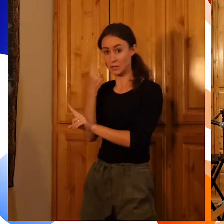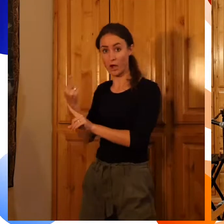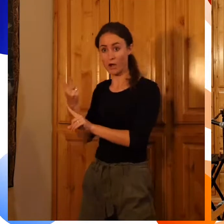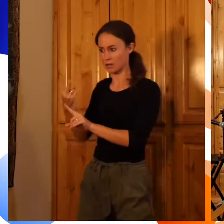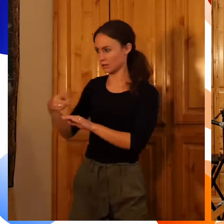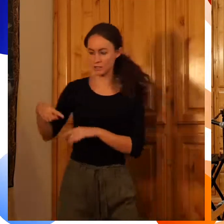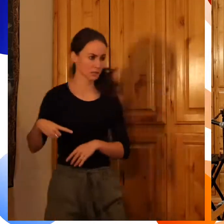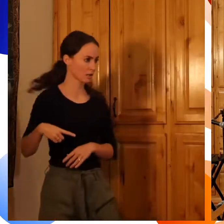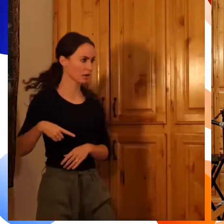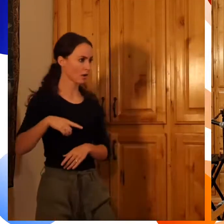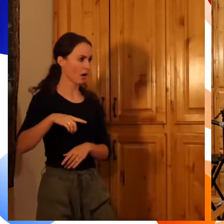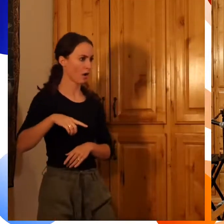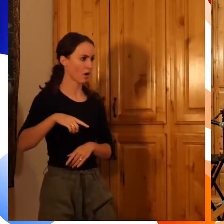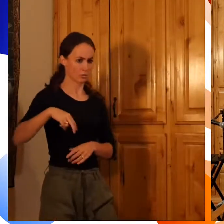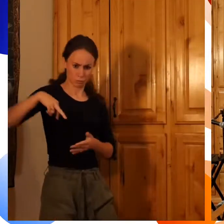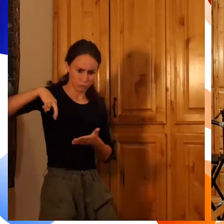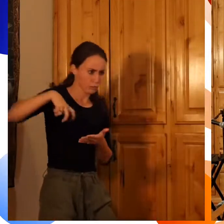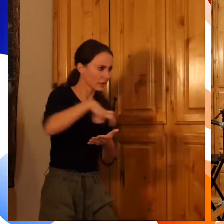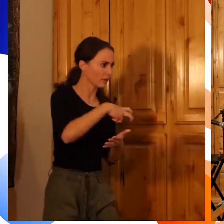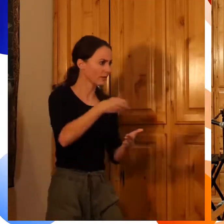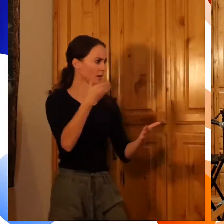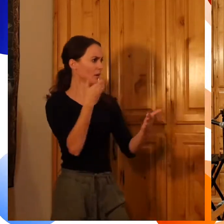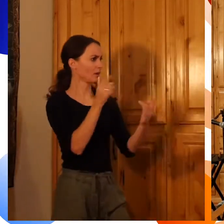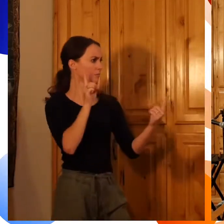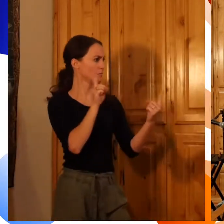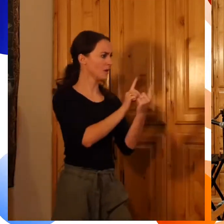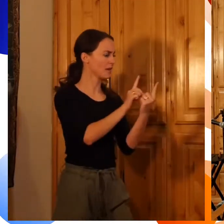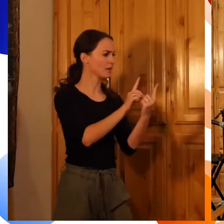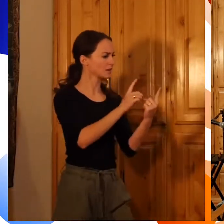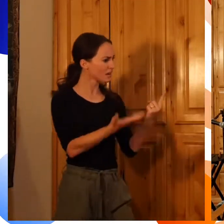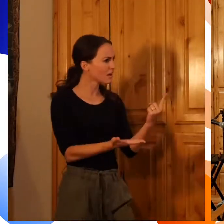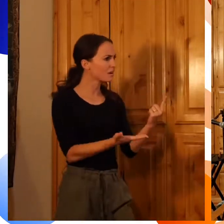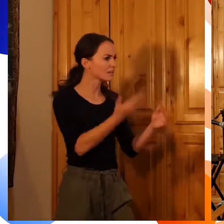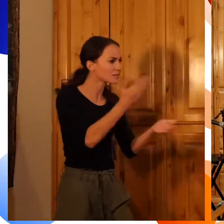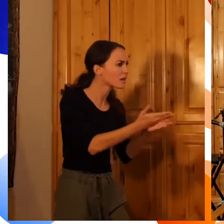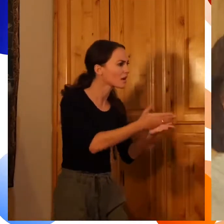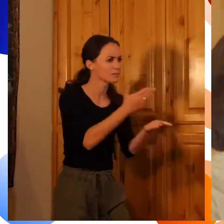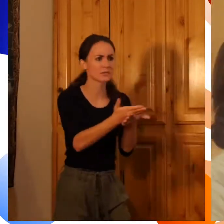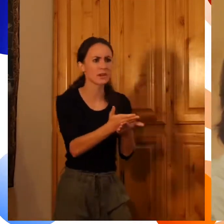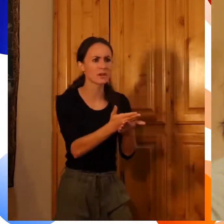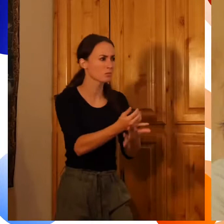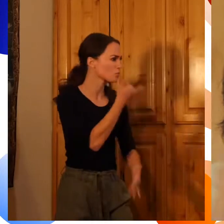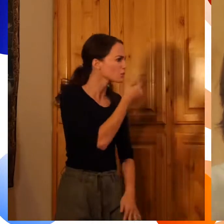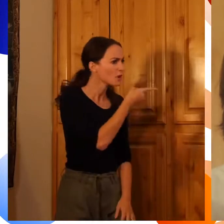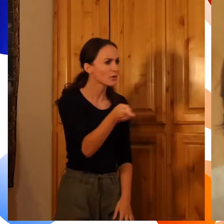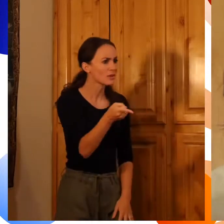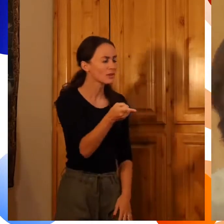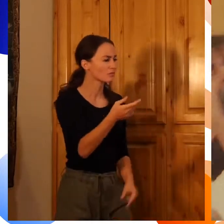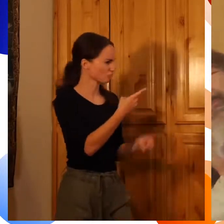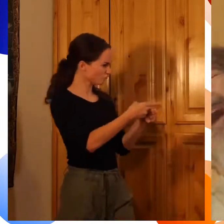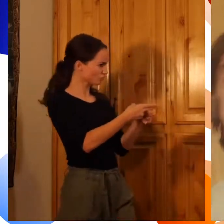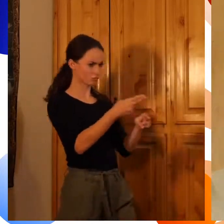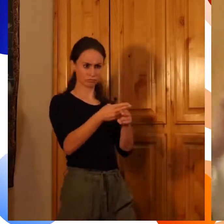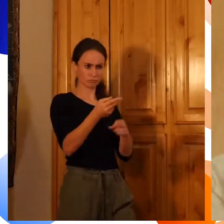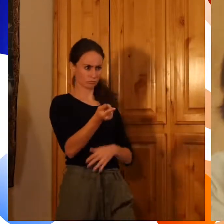is wrong with you two?" And when they stood up, Donald said, "What are your names, anyway?" "I'm Scoggins and he's Boggins."